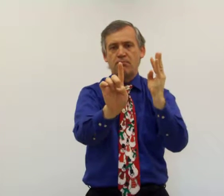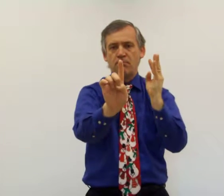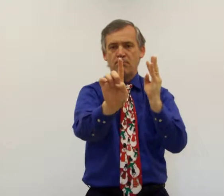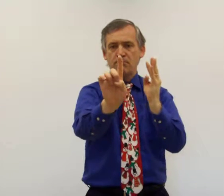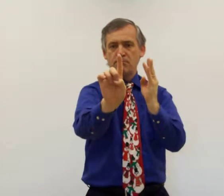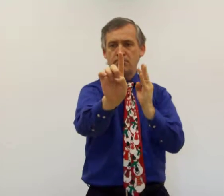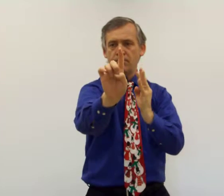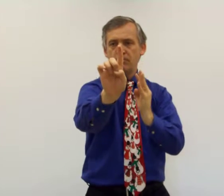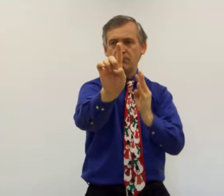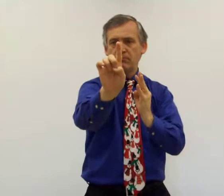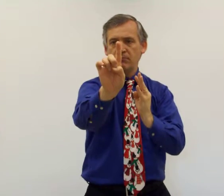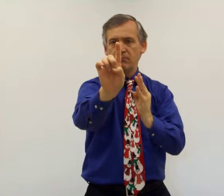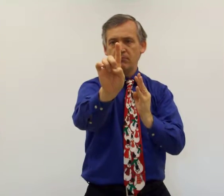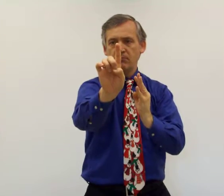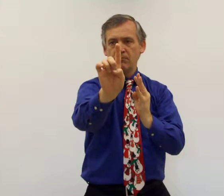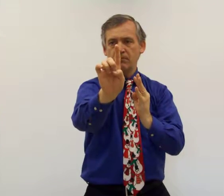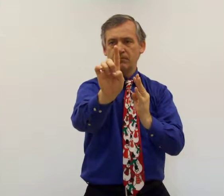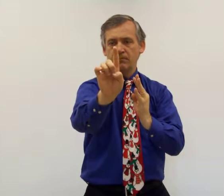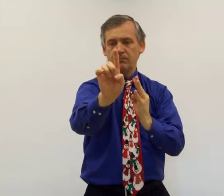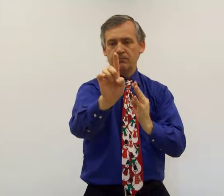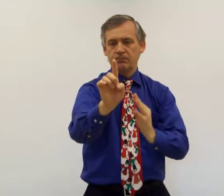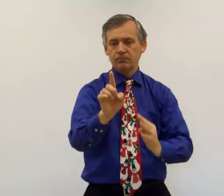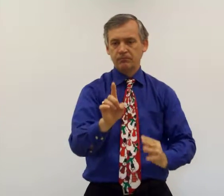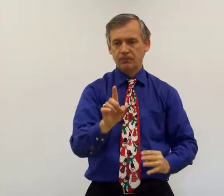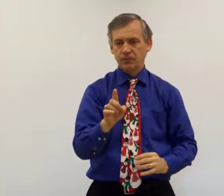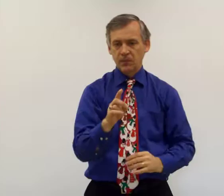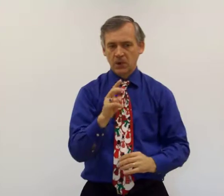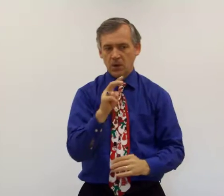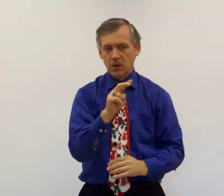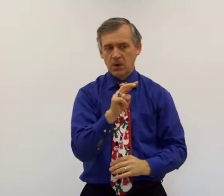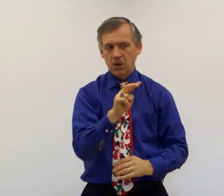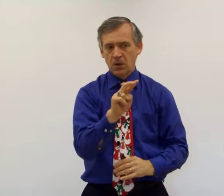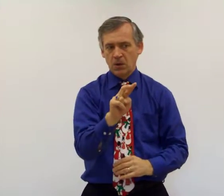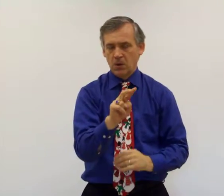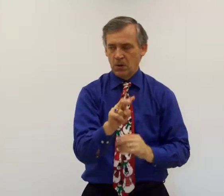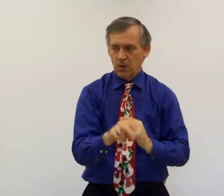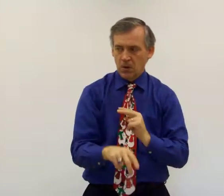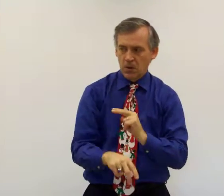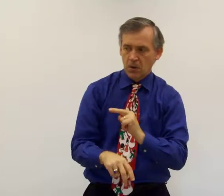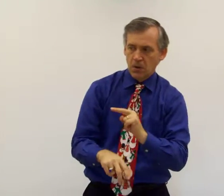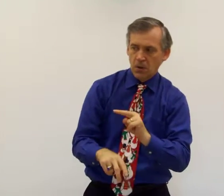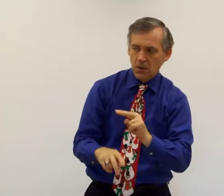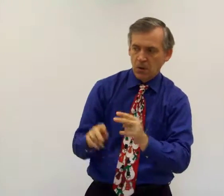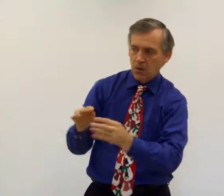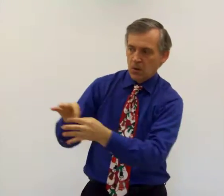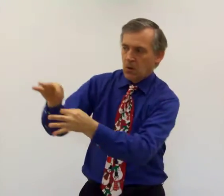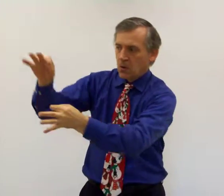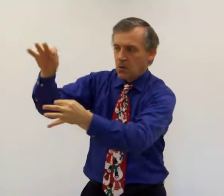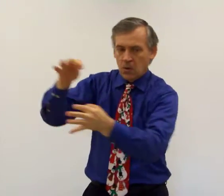In vain he searched their ranks for the sight of his lost Eurydice.